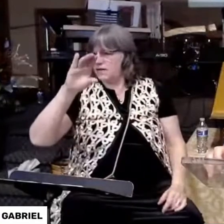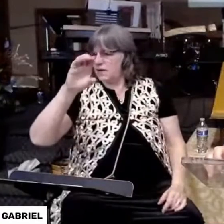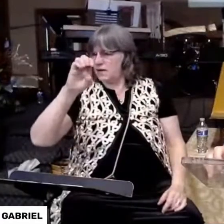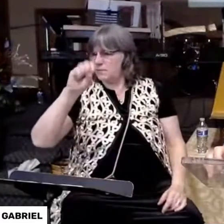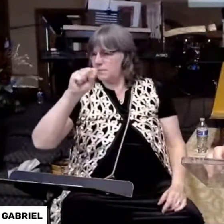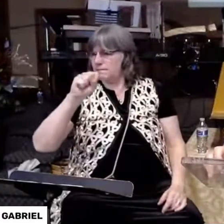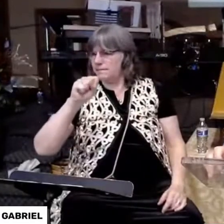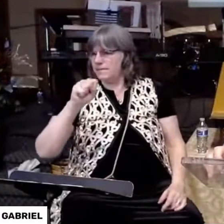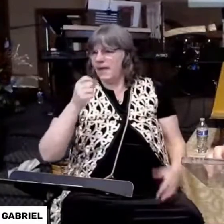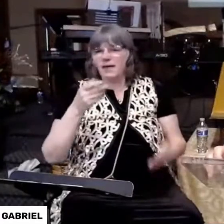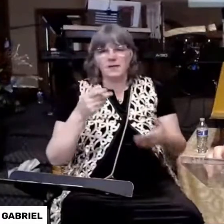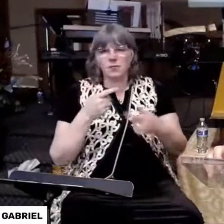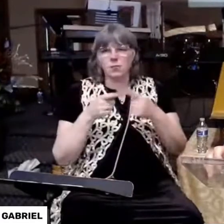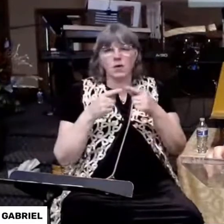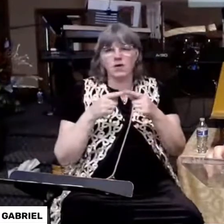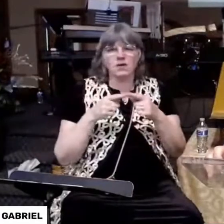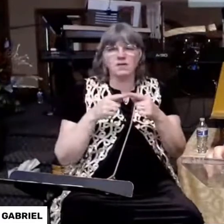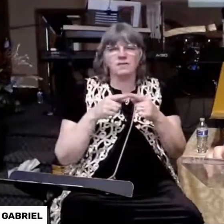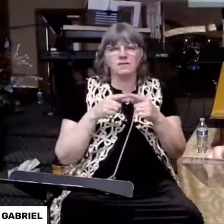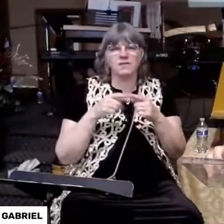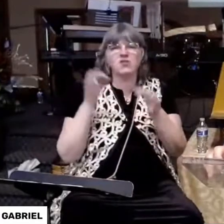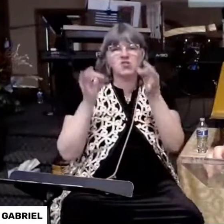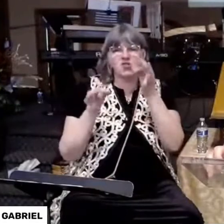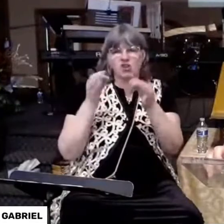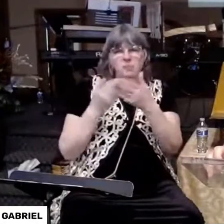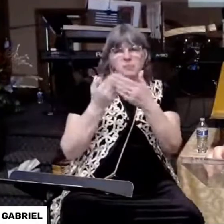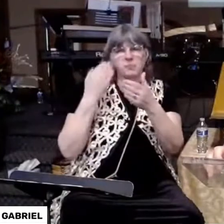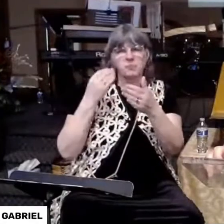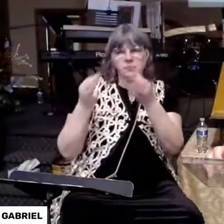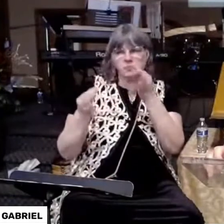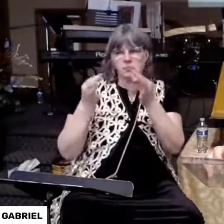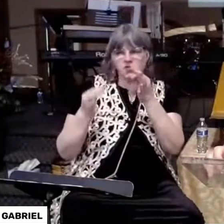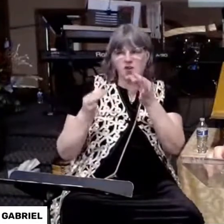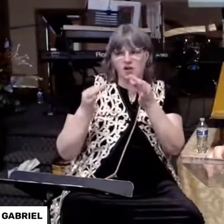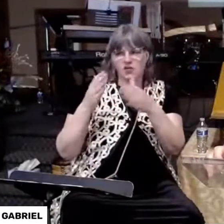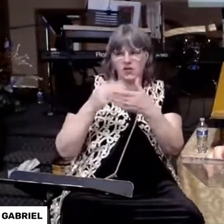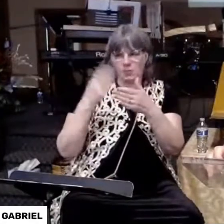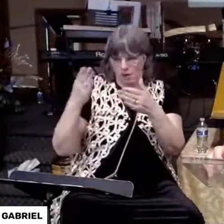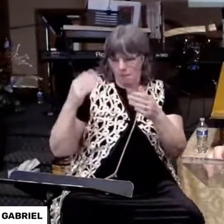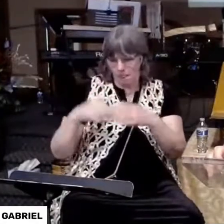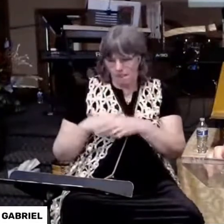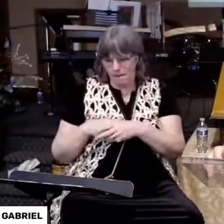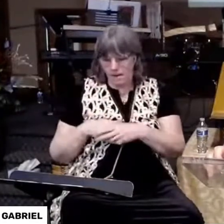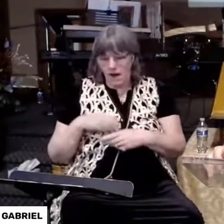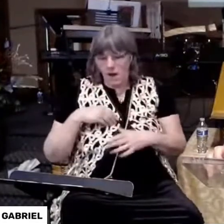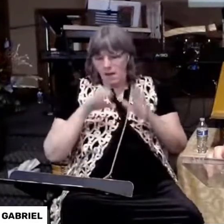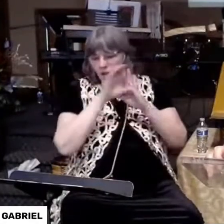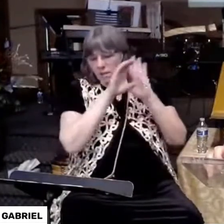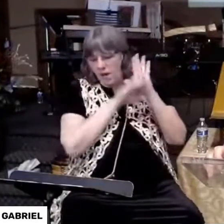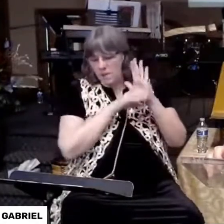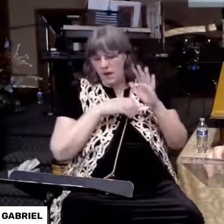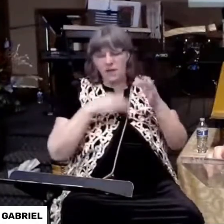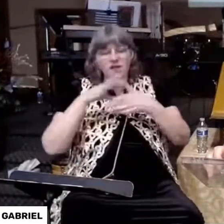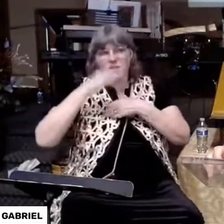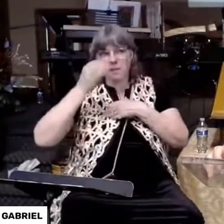By the commandment and the spirit of Hashem, I can be free from the cage of vengeance.